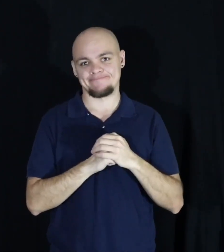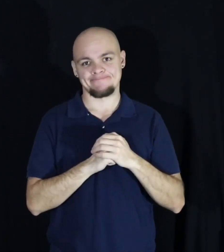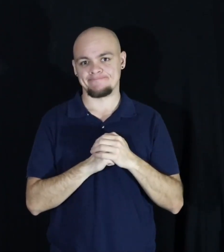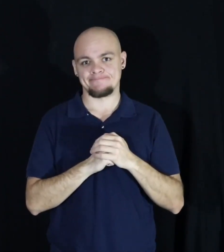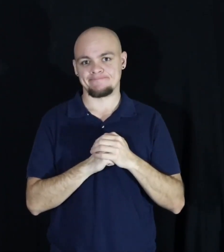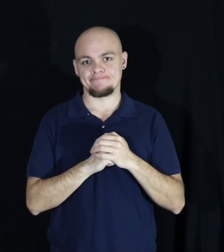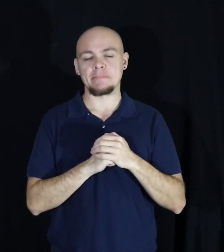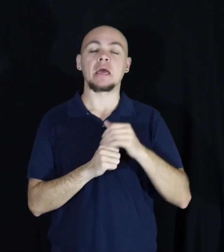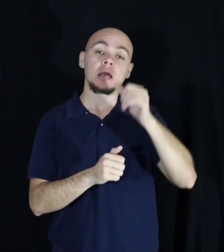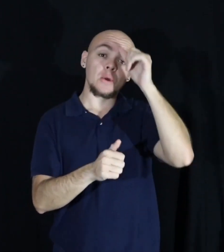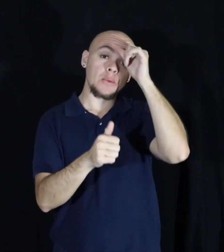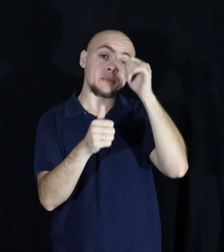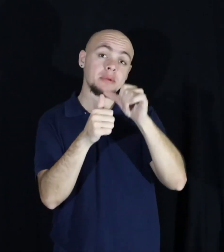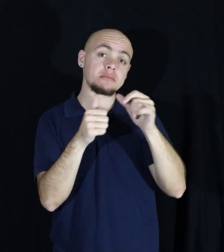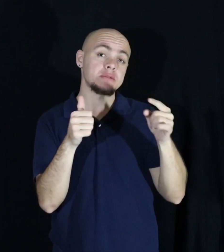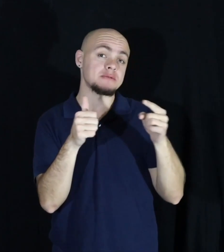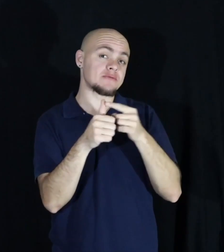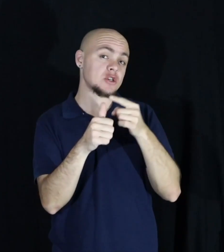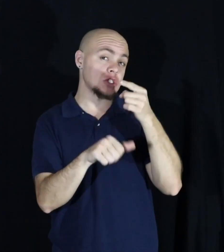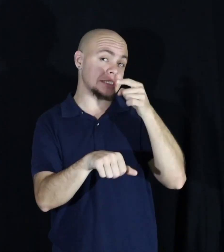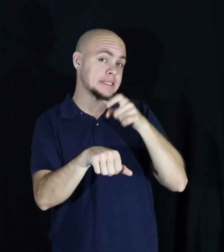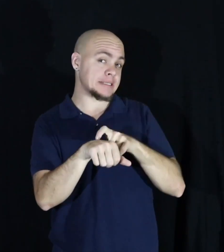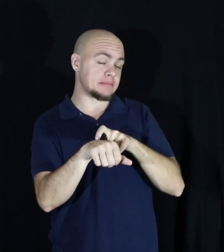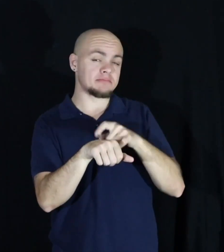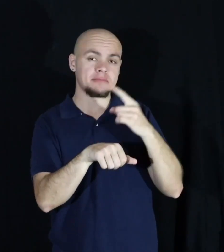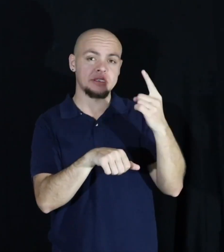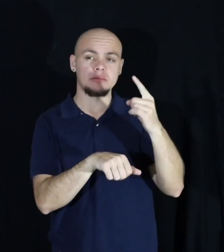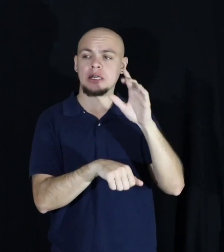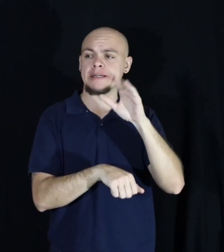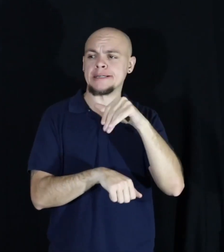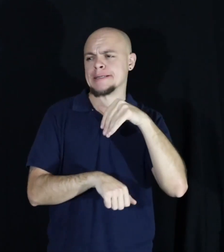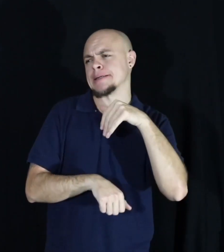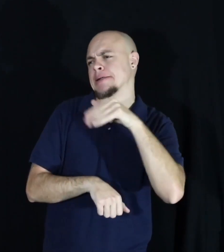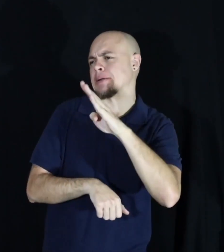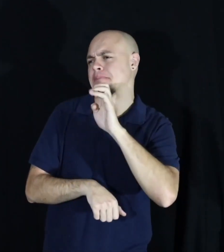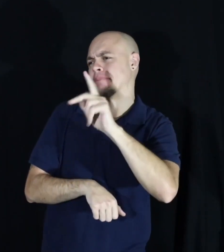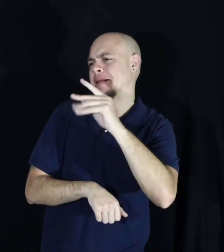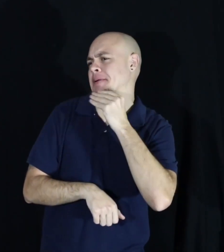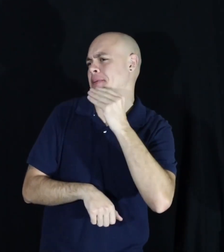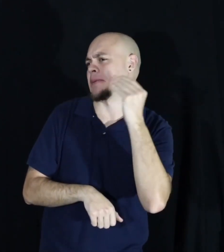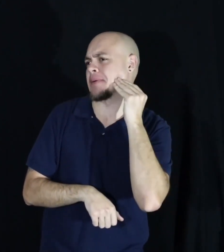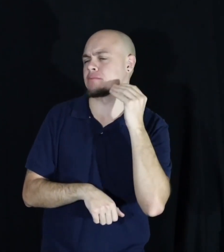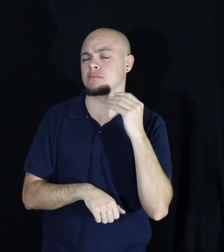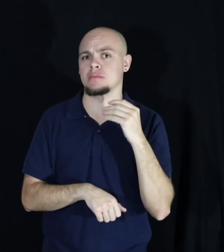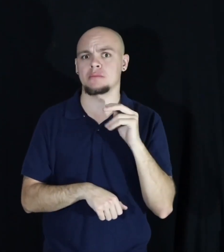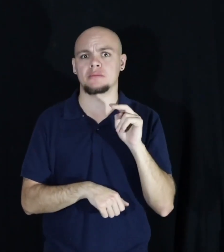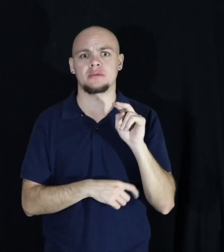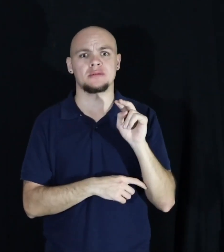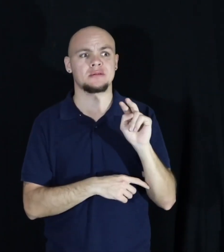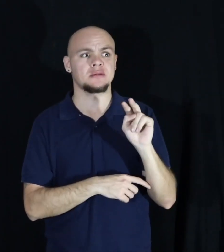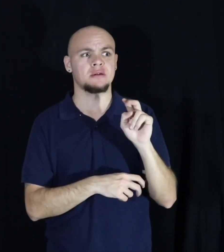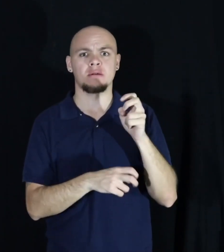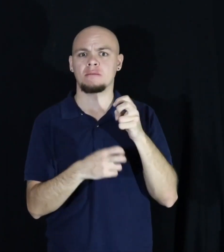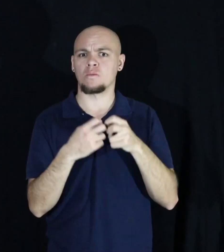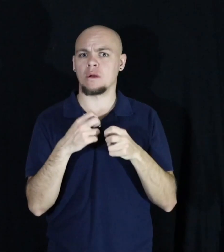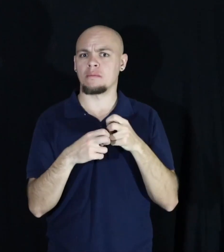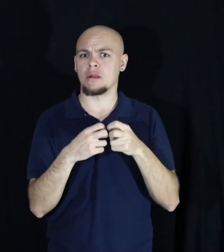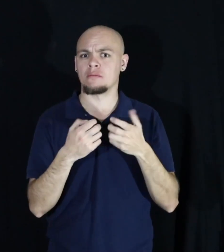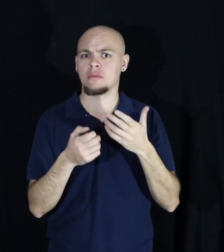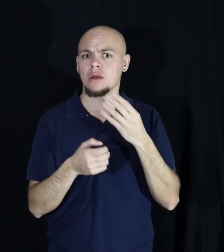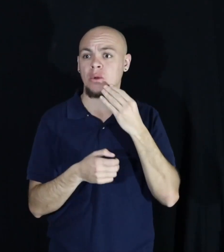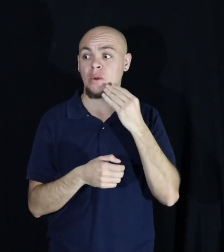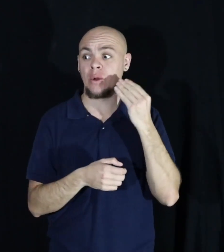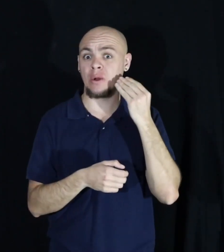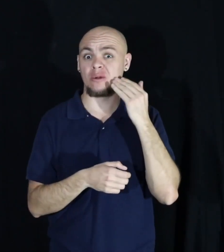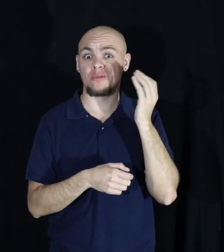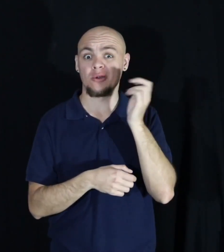I still remember the first time someone told me to go back home. The problem is, I don't have home to go back